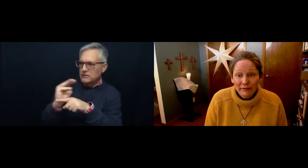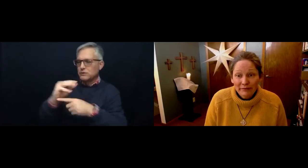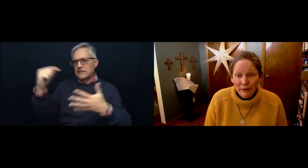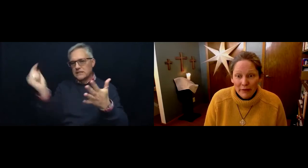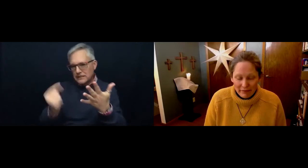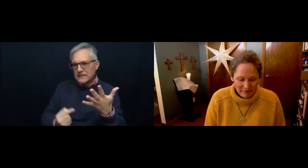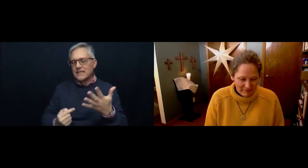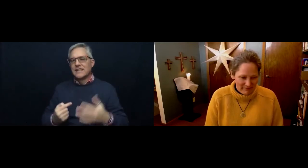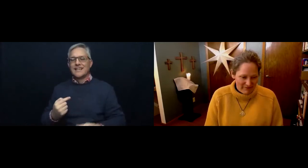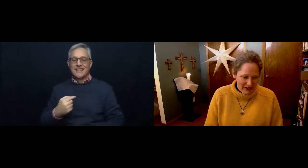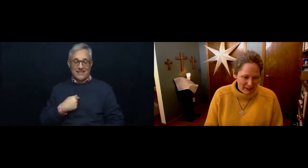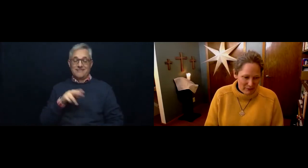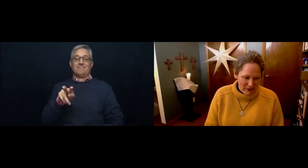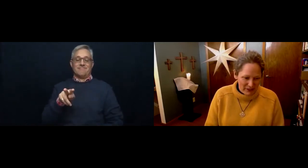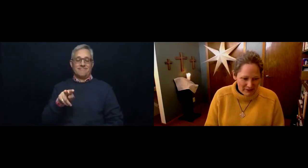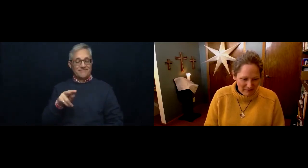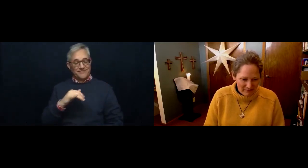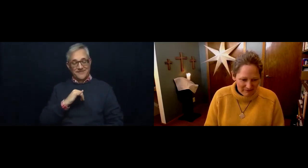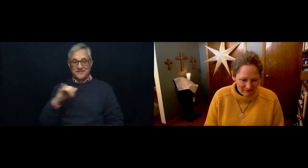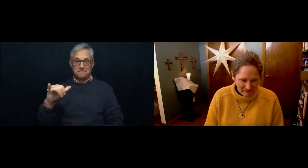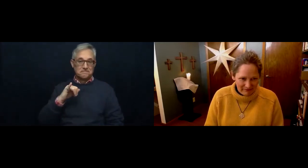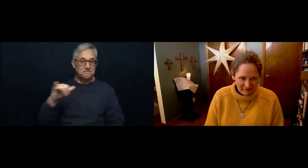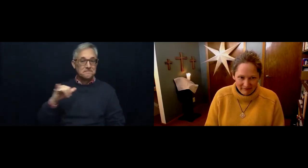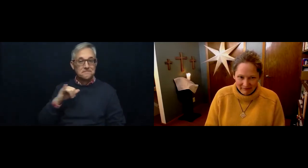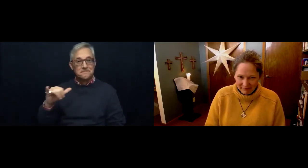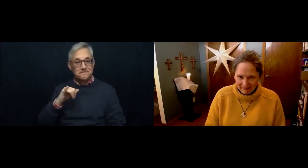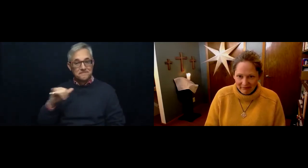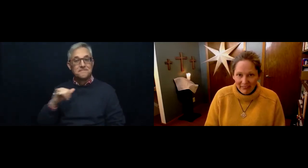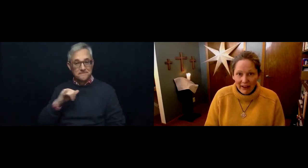Similar for me, that experience.